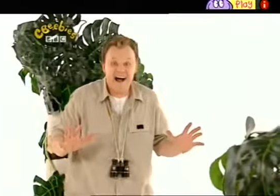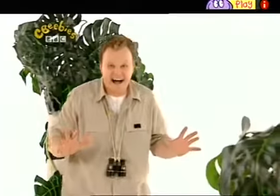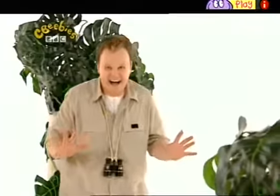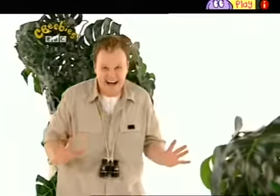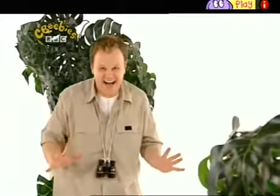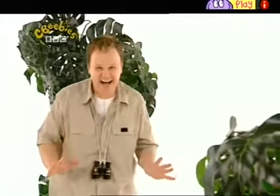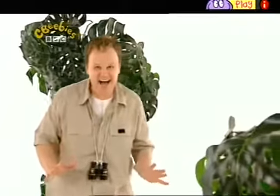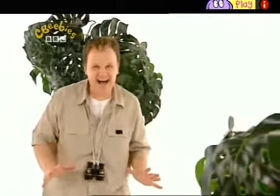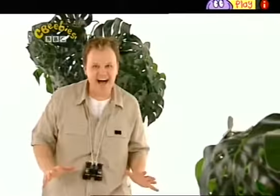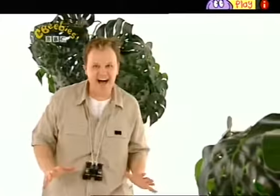Aha,